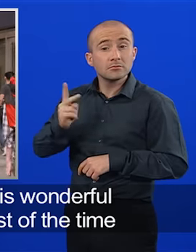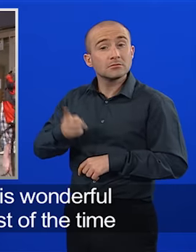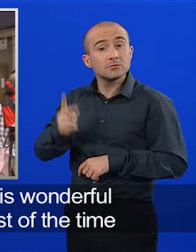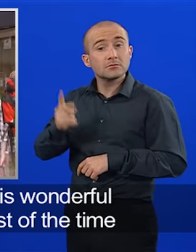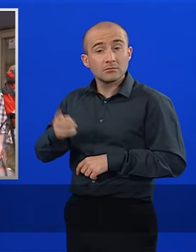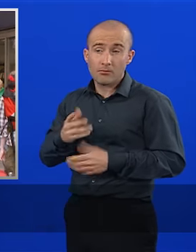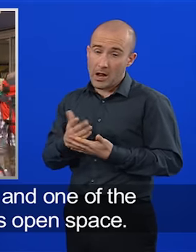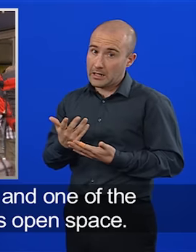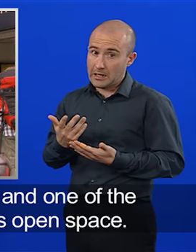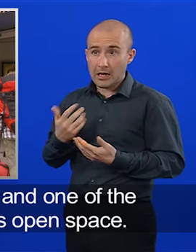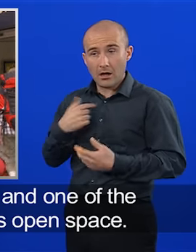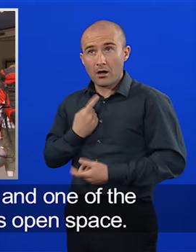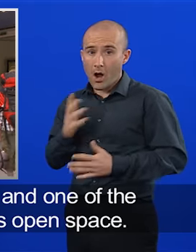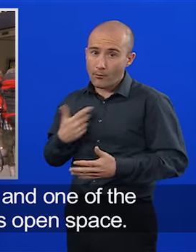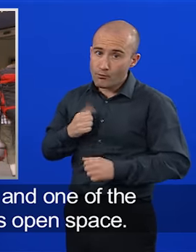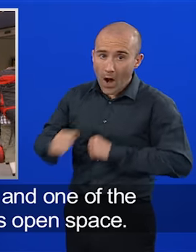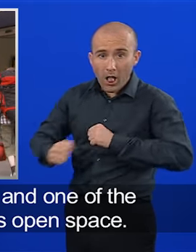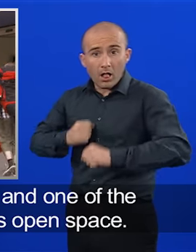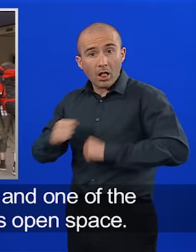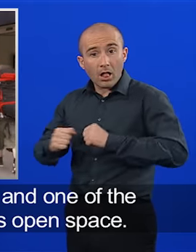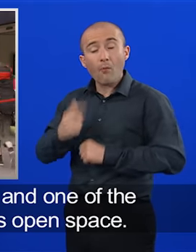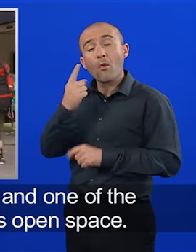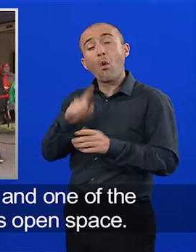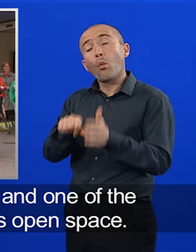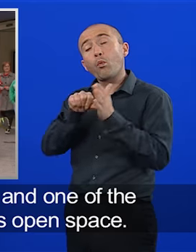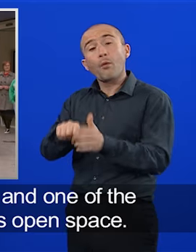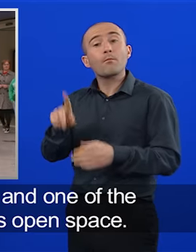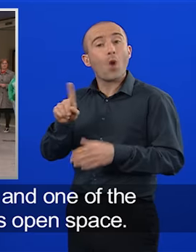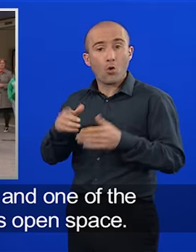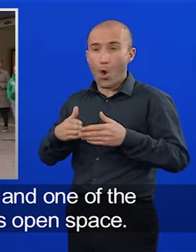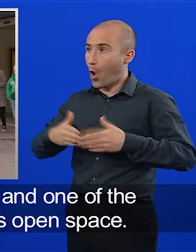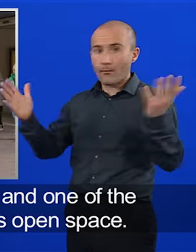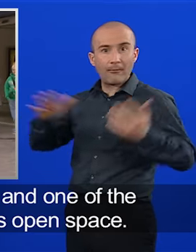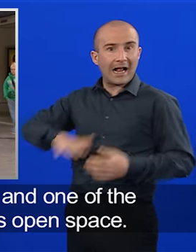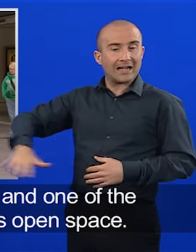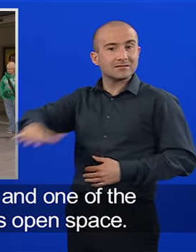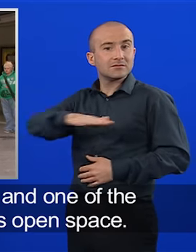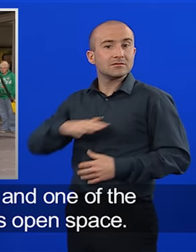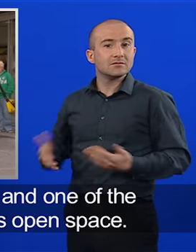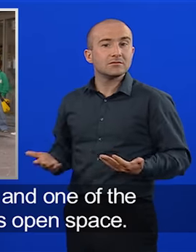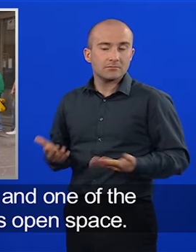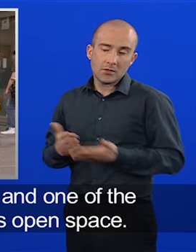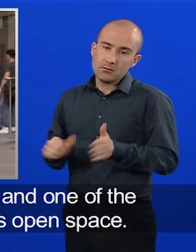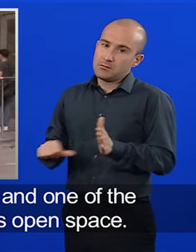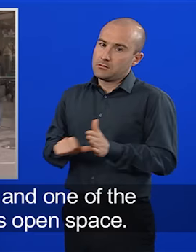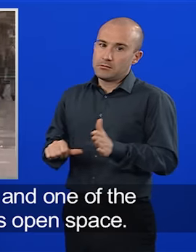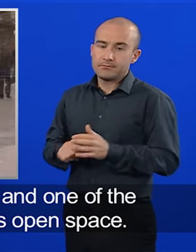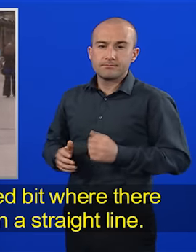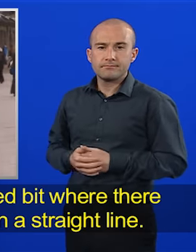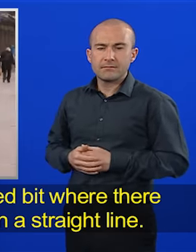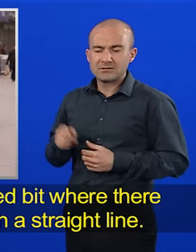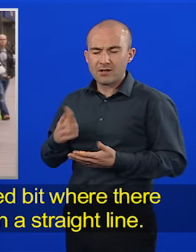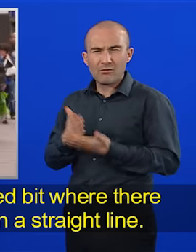most of the time you're left to struggle, and one of the most difficult places is open